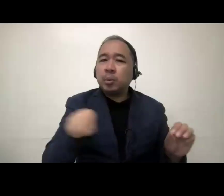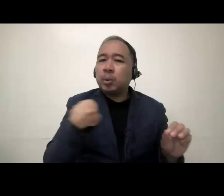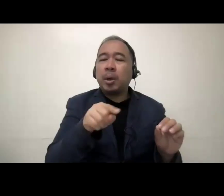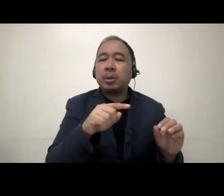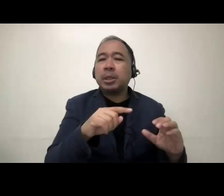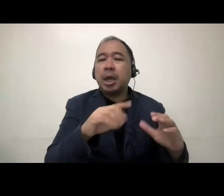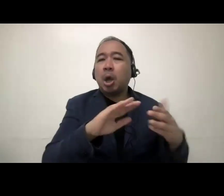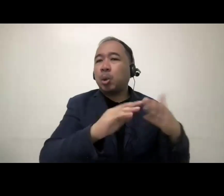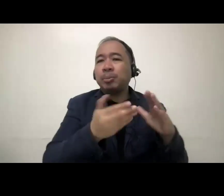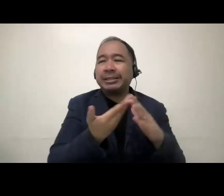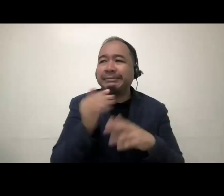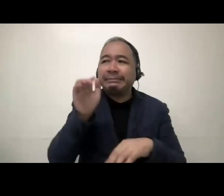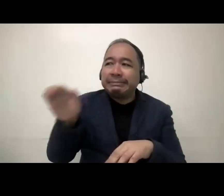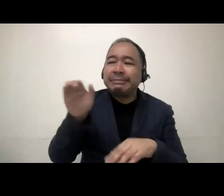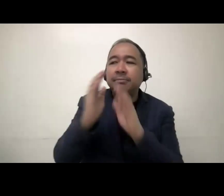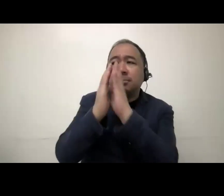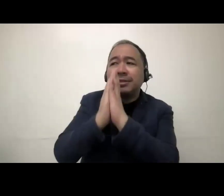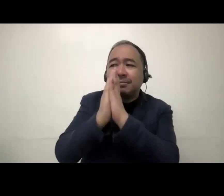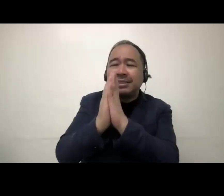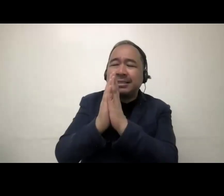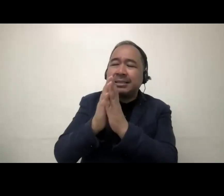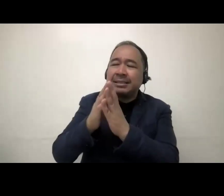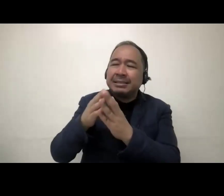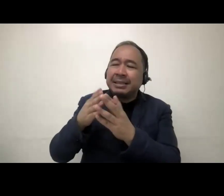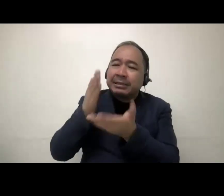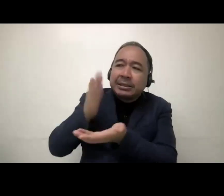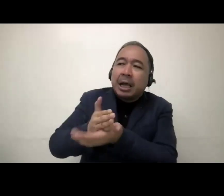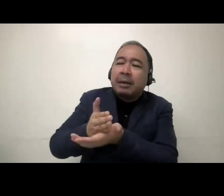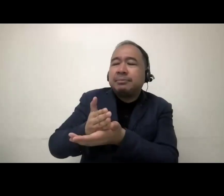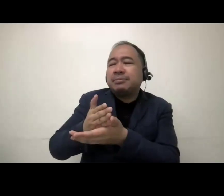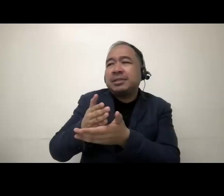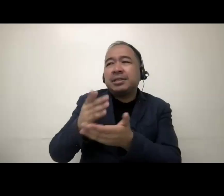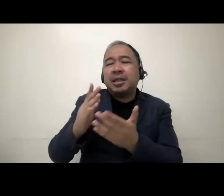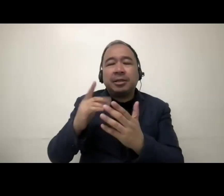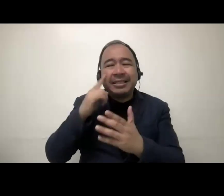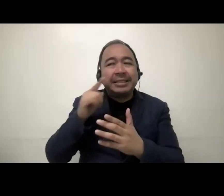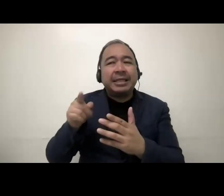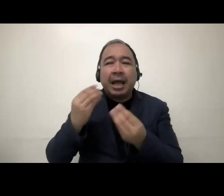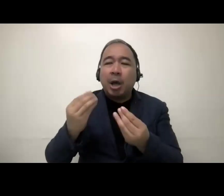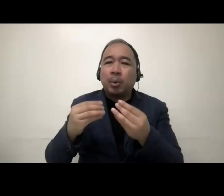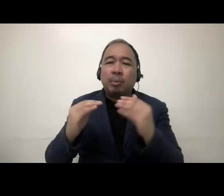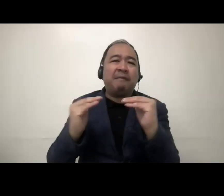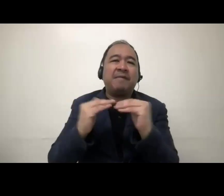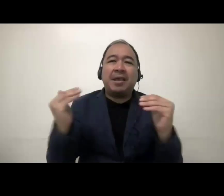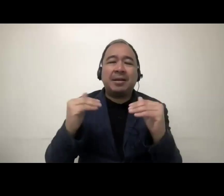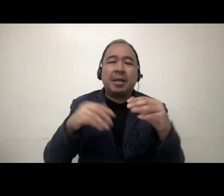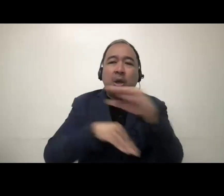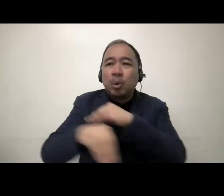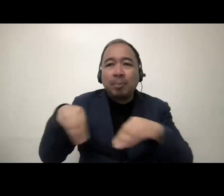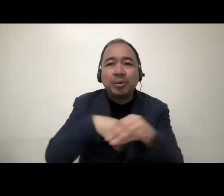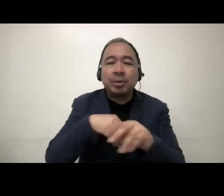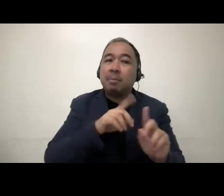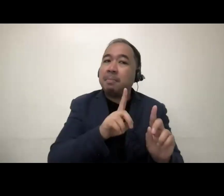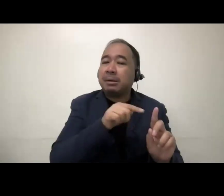affected communities to stop this action and ensure their fair compensation. Their voice have not